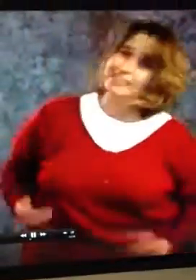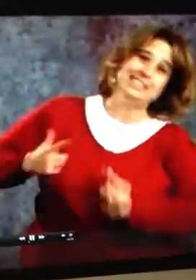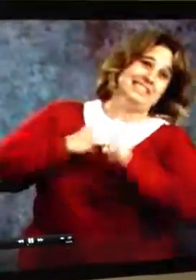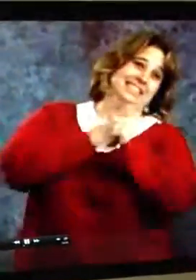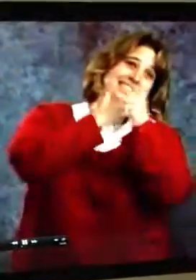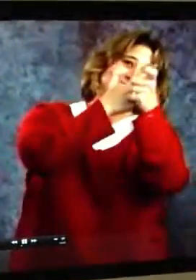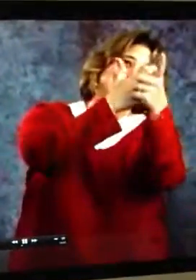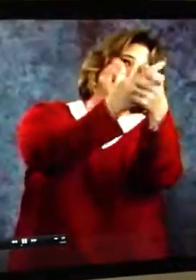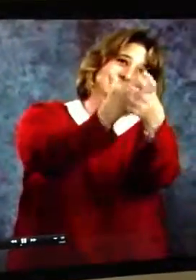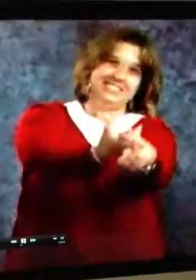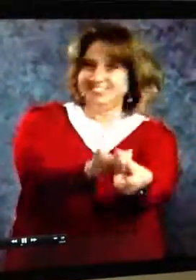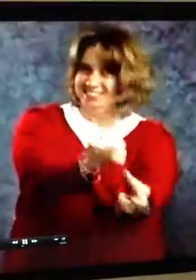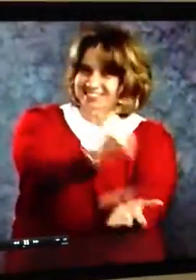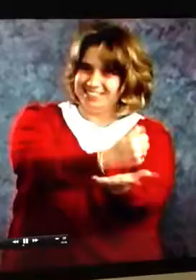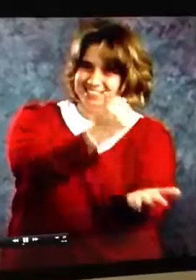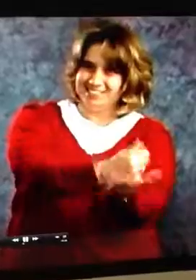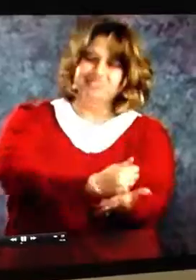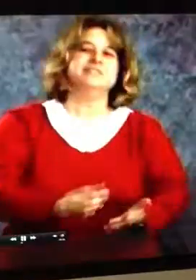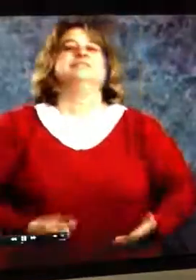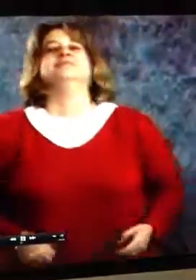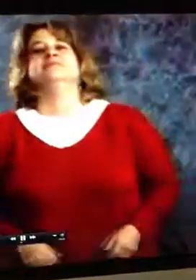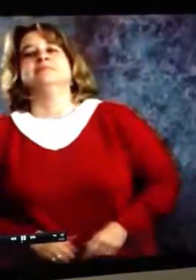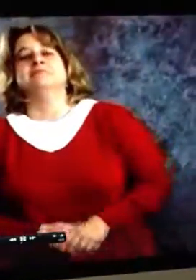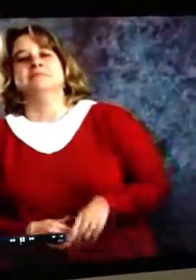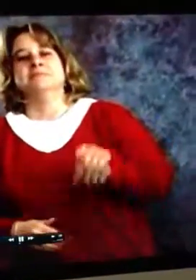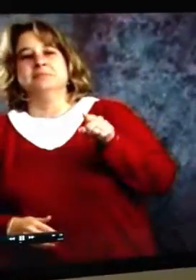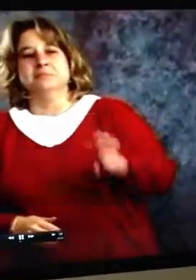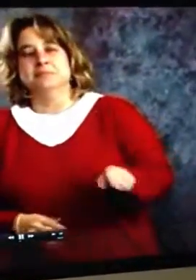my goodness. So I ran over there, obviously, to help him.